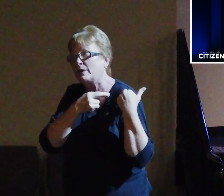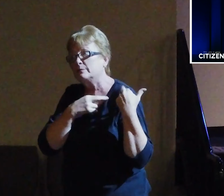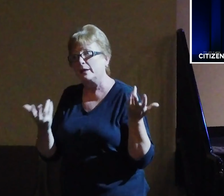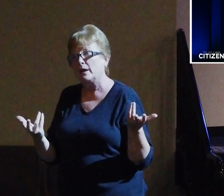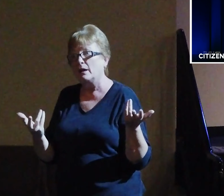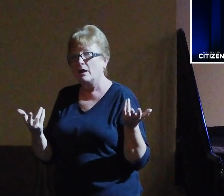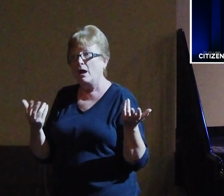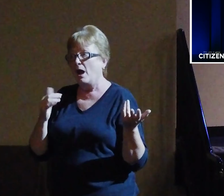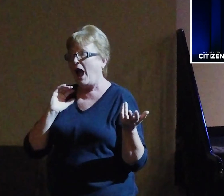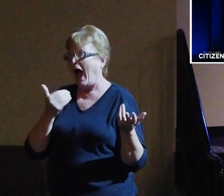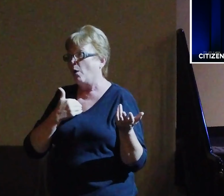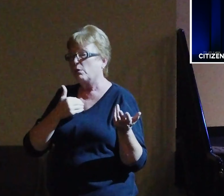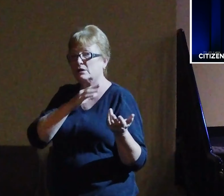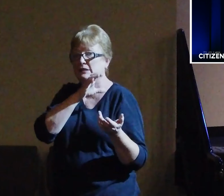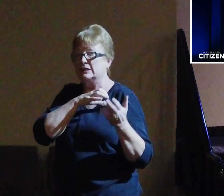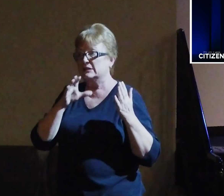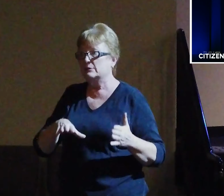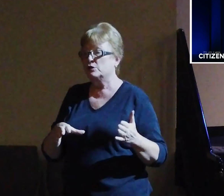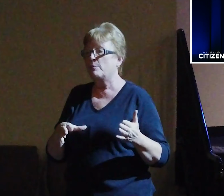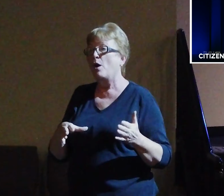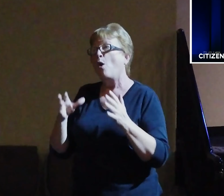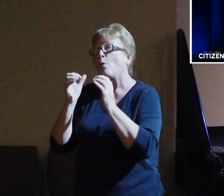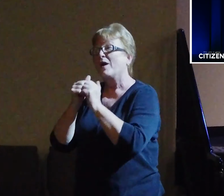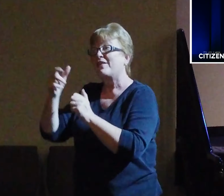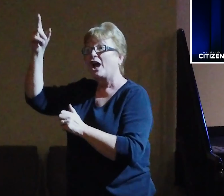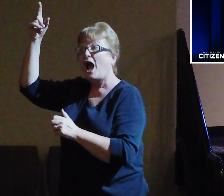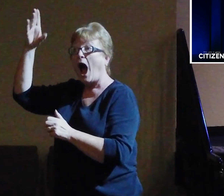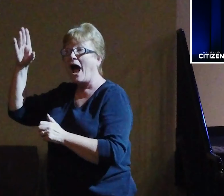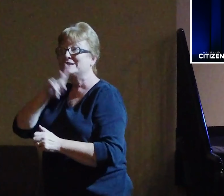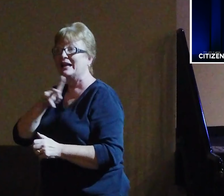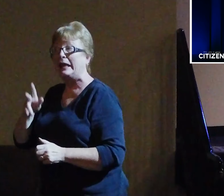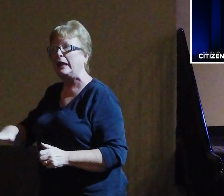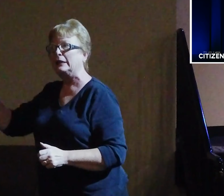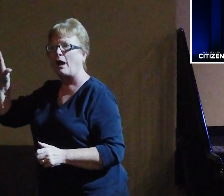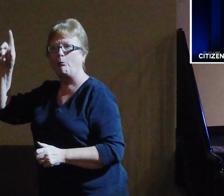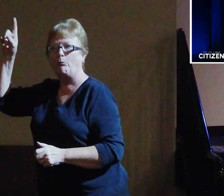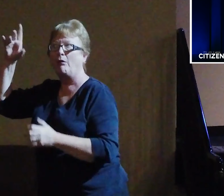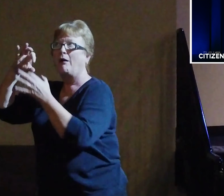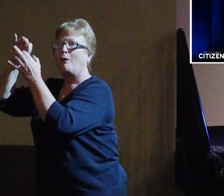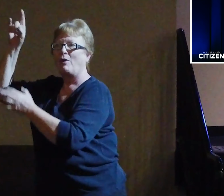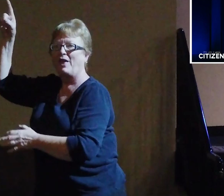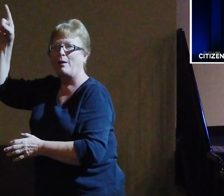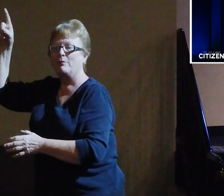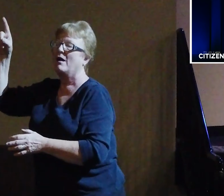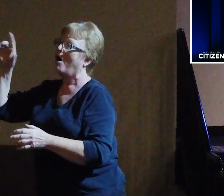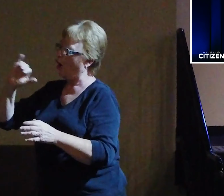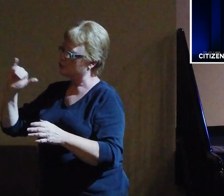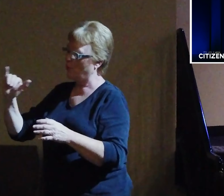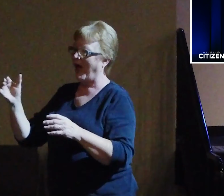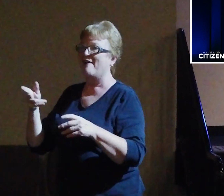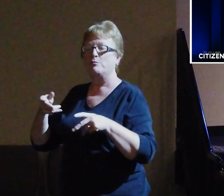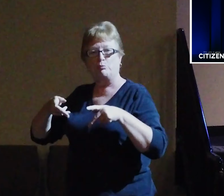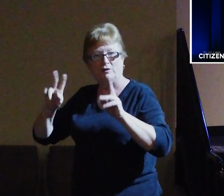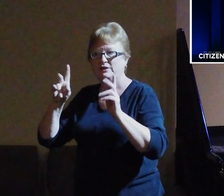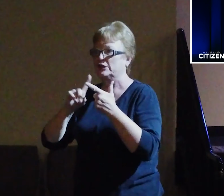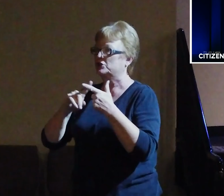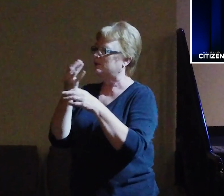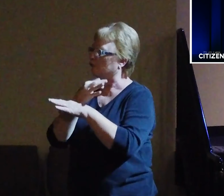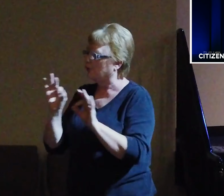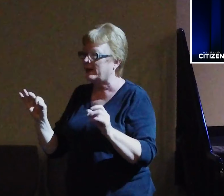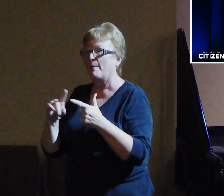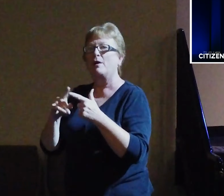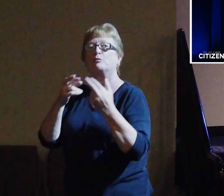Our citizenship in God's kingdom, though, you can see where I'm going now, carries with it benefits and privileges, freedom and